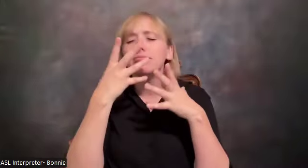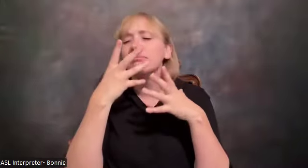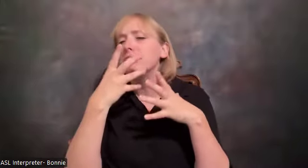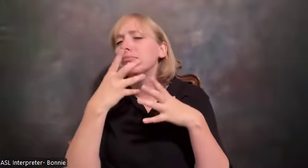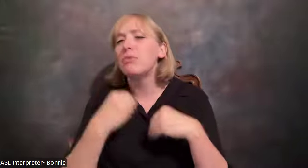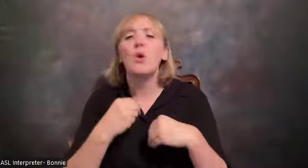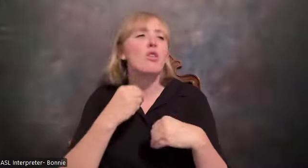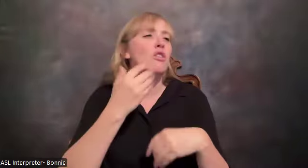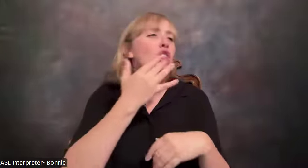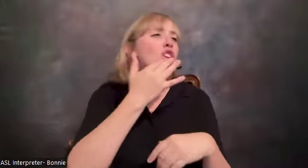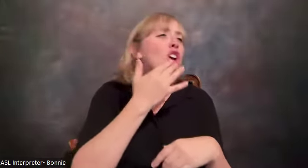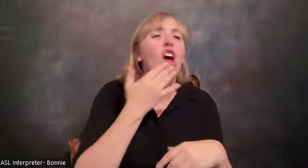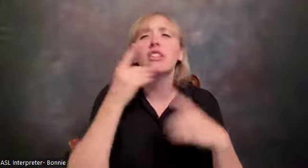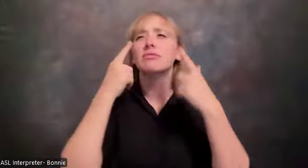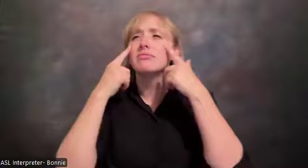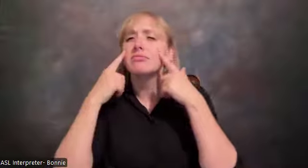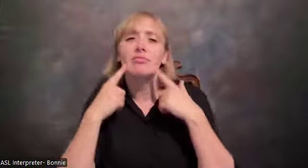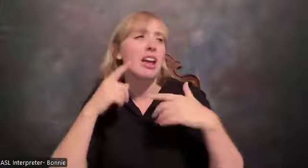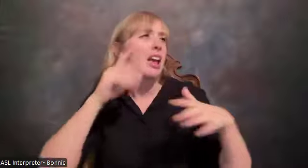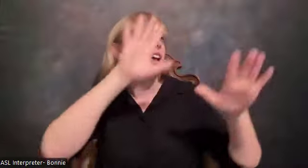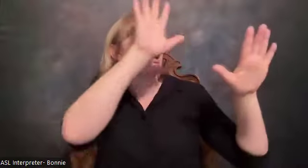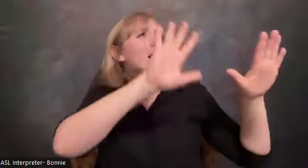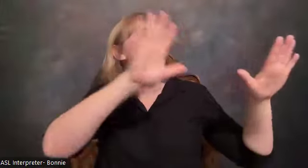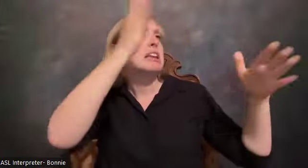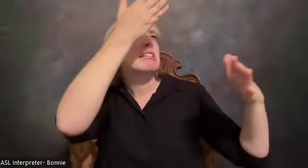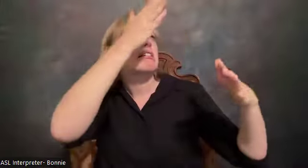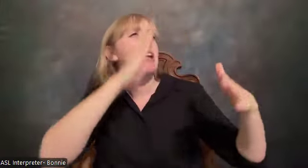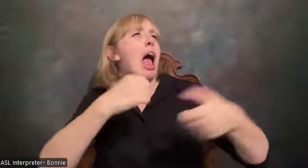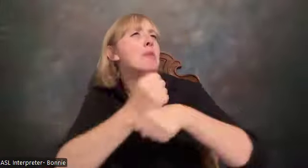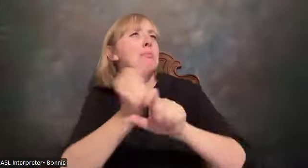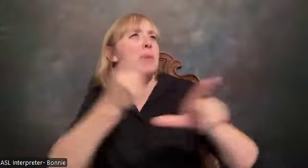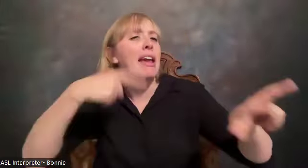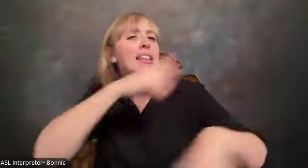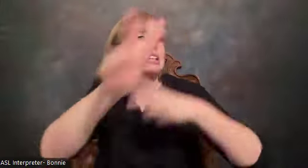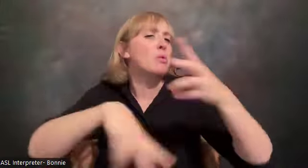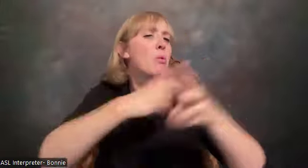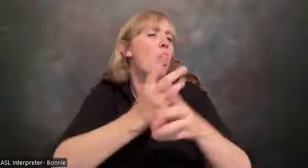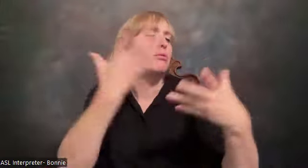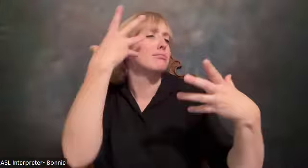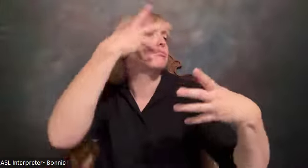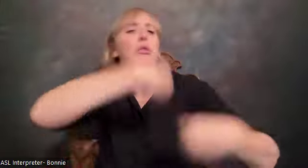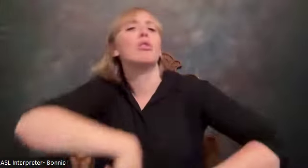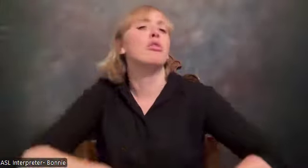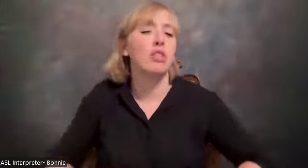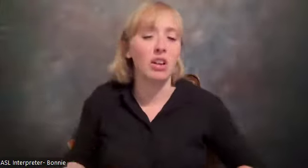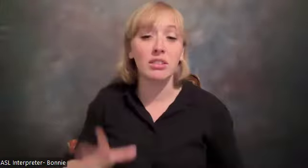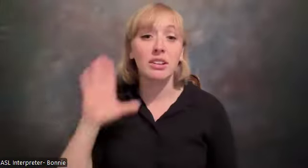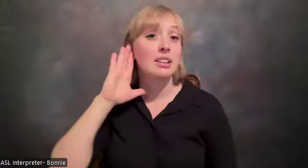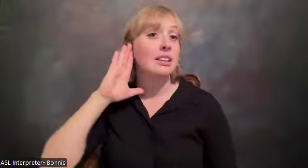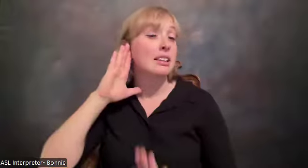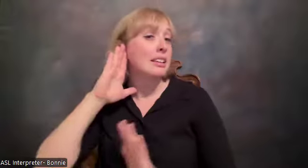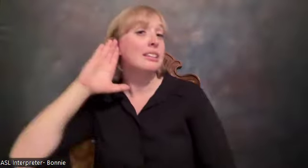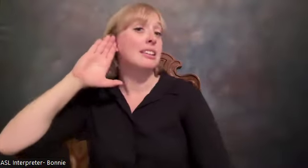look at the colors. The tapestry of God's handiwork is truly amazing. Do you hear